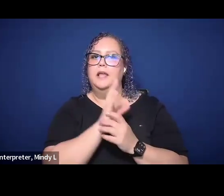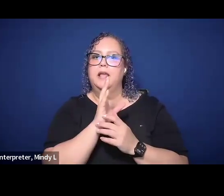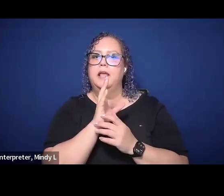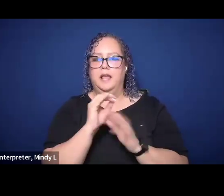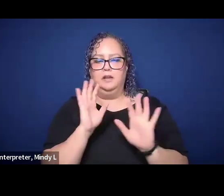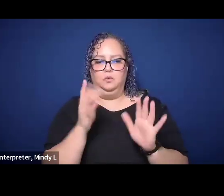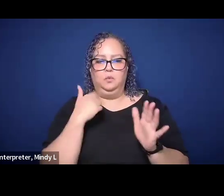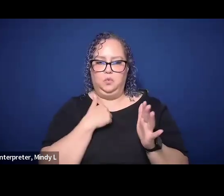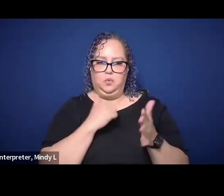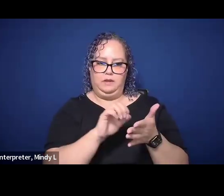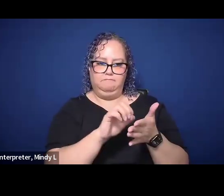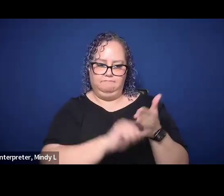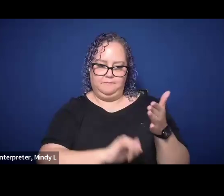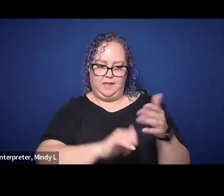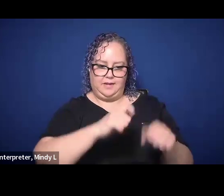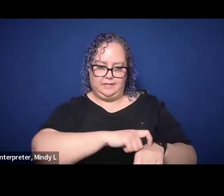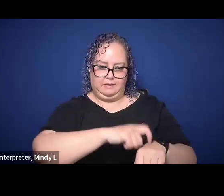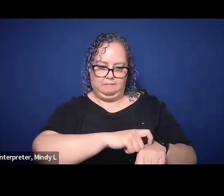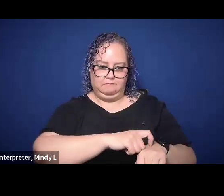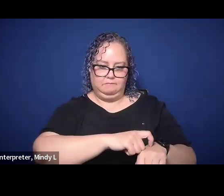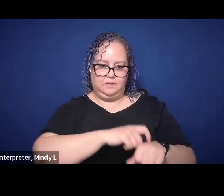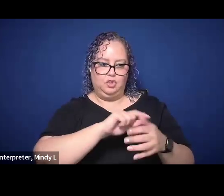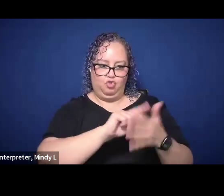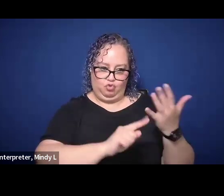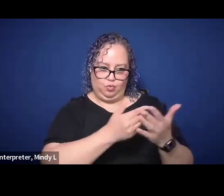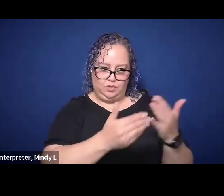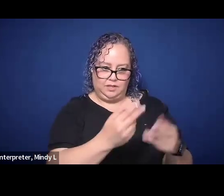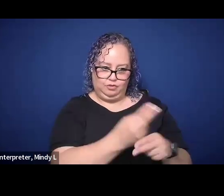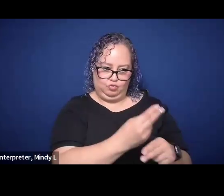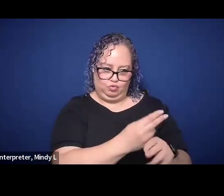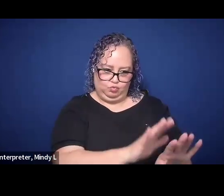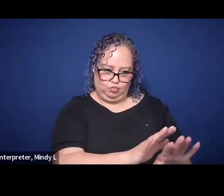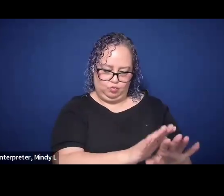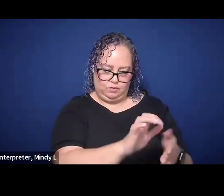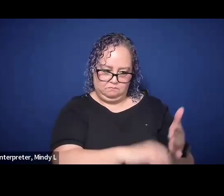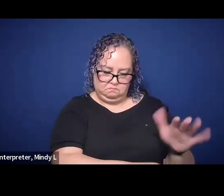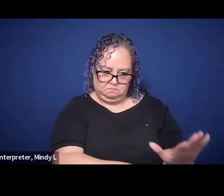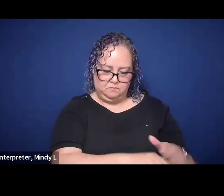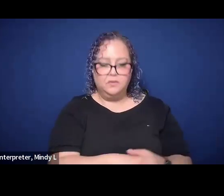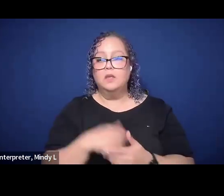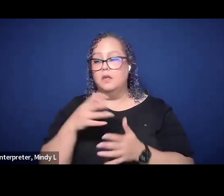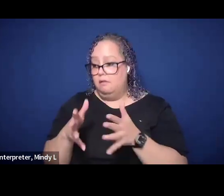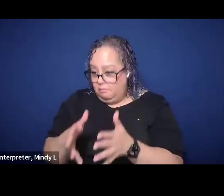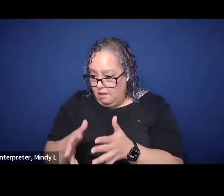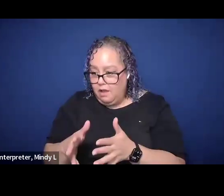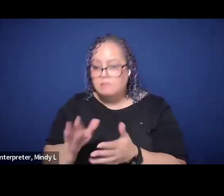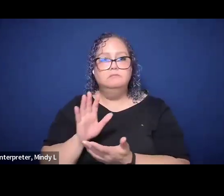use, we are left with a certain number of hours. It is not